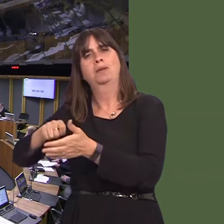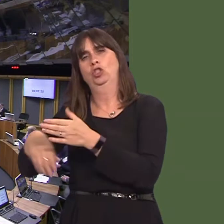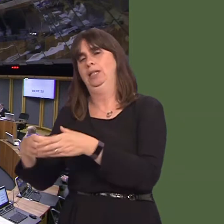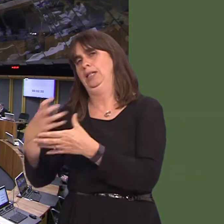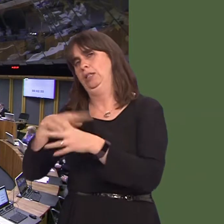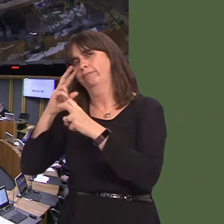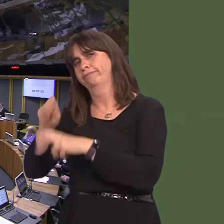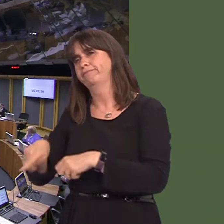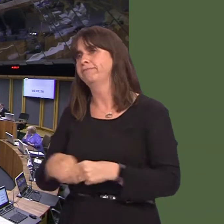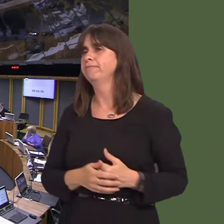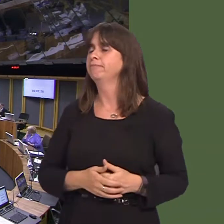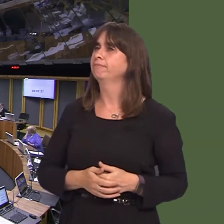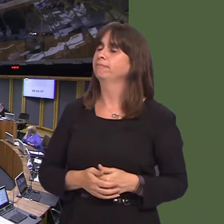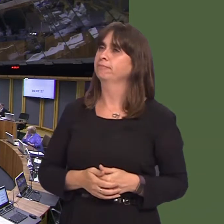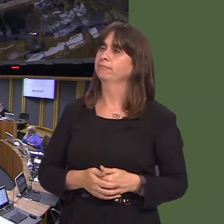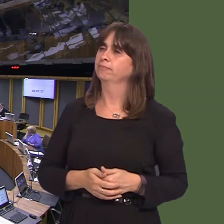Yeah, Terry.